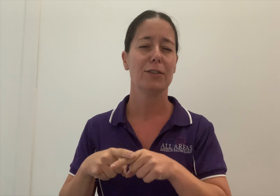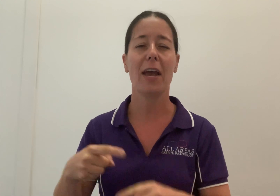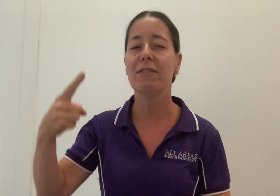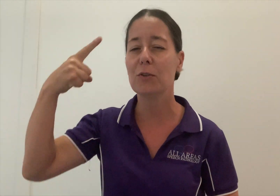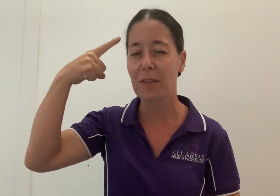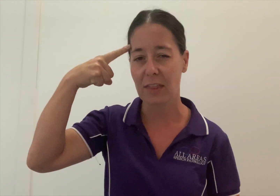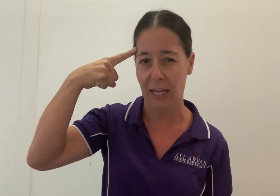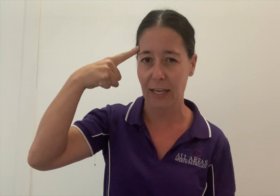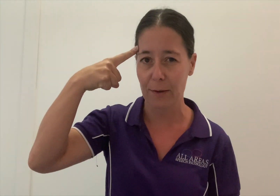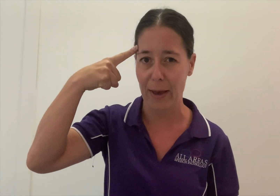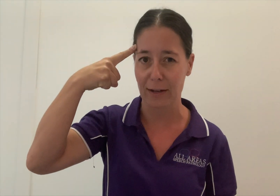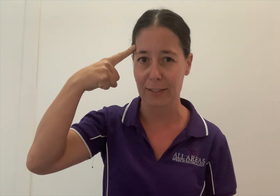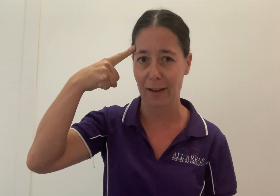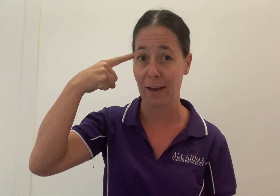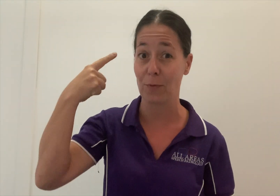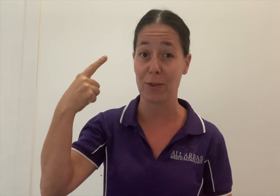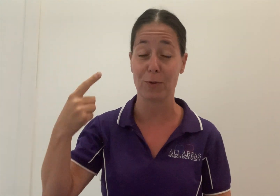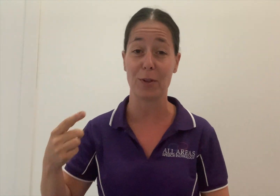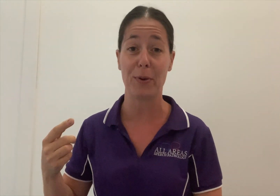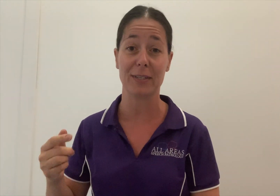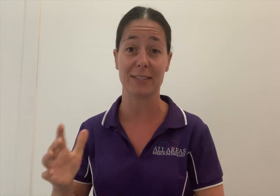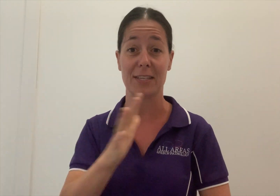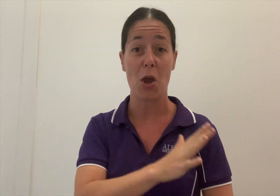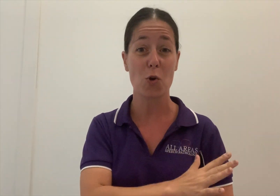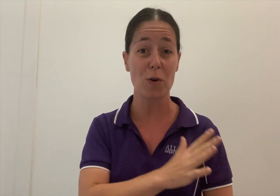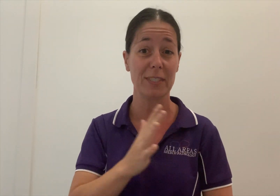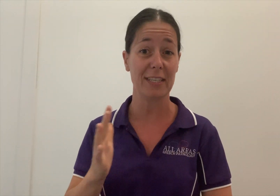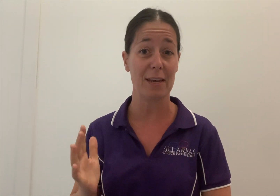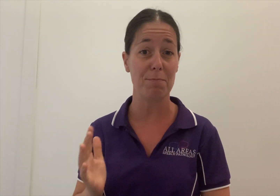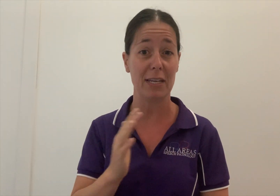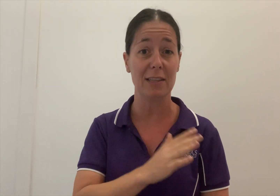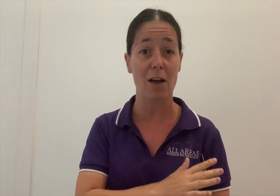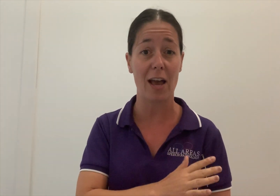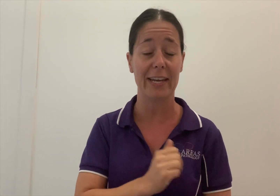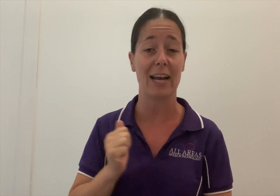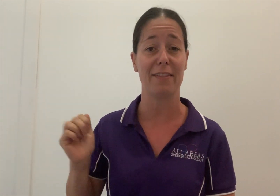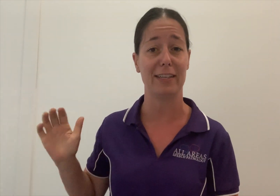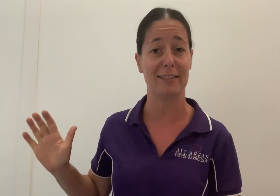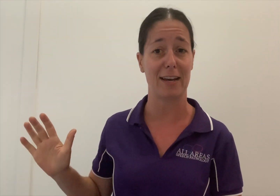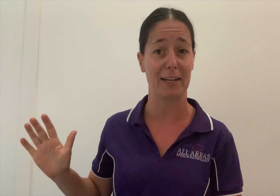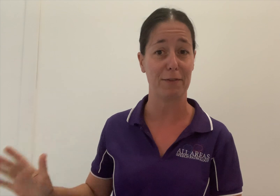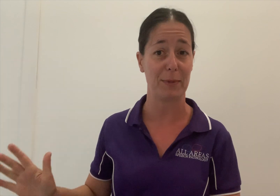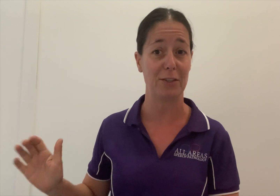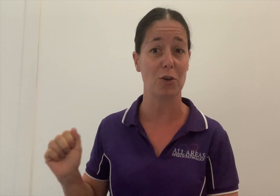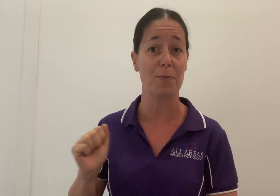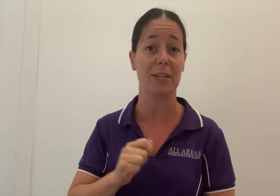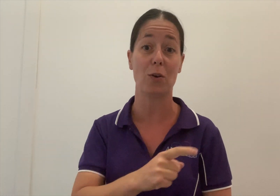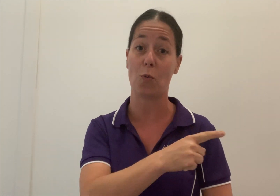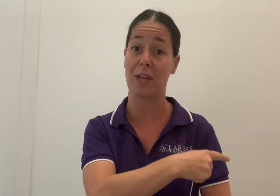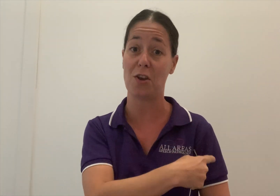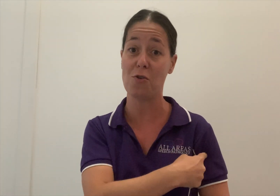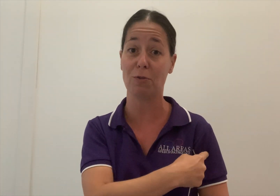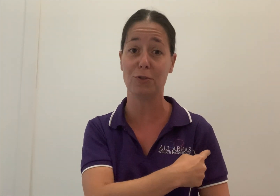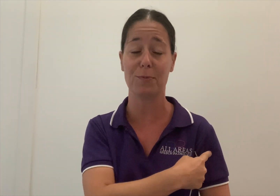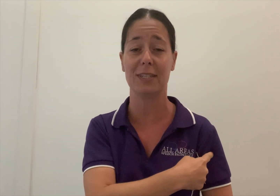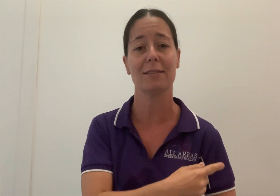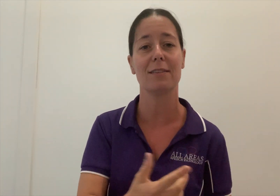have a good think about whether or not the person's crossing their midline. Are they starting from their dominant or their non-dominant